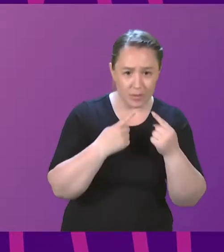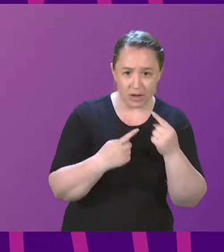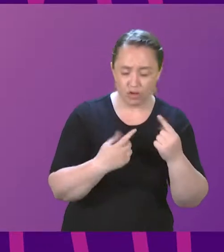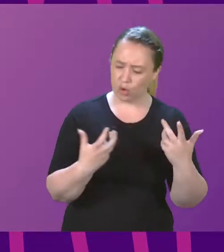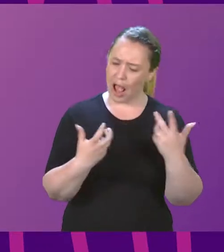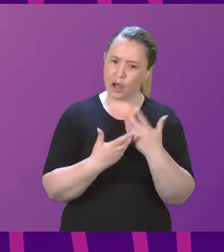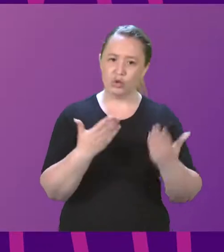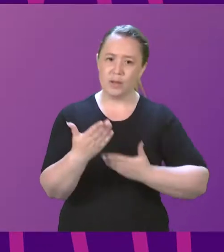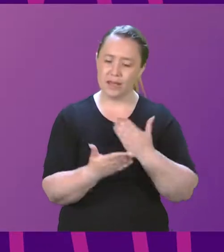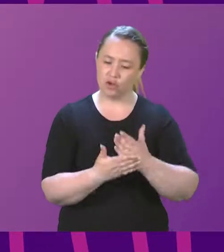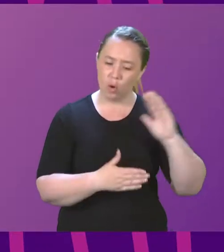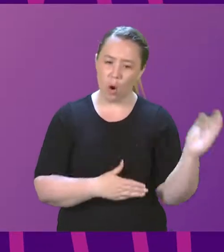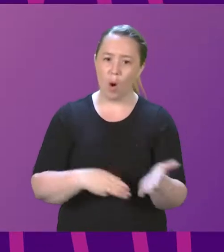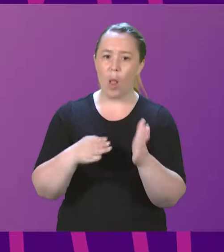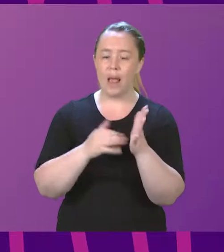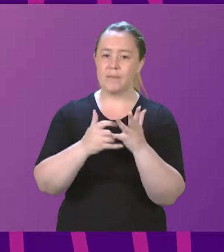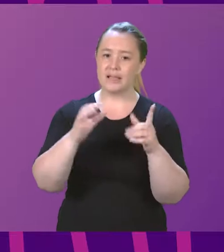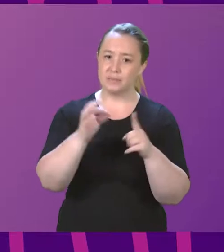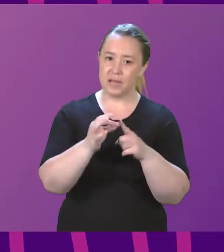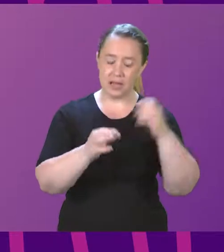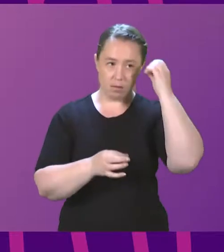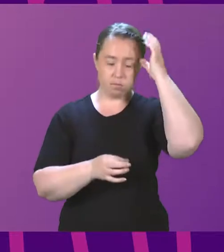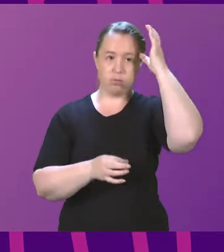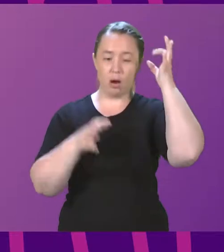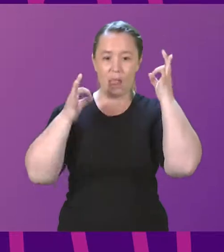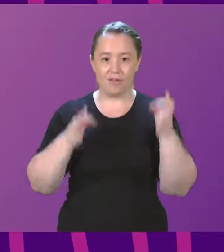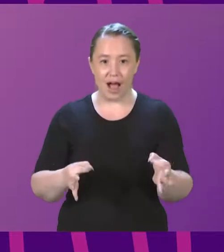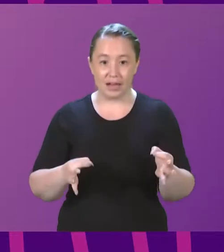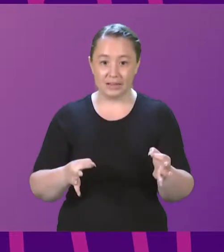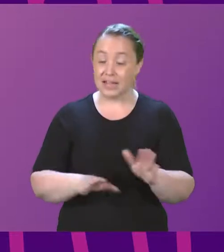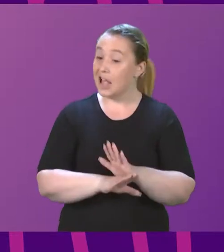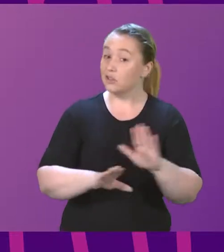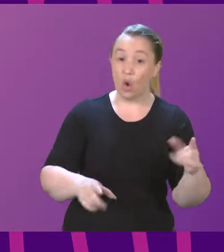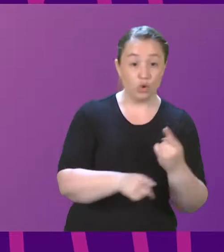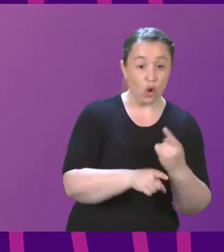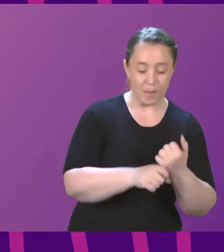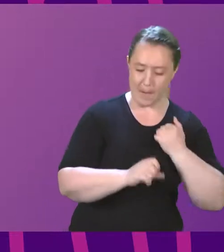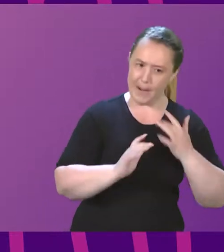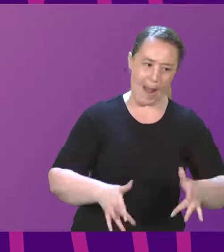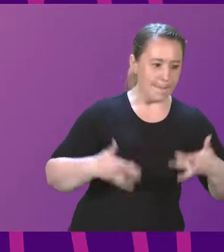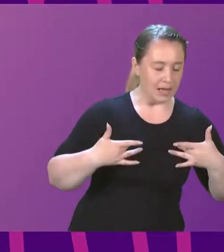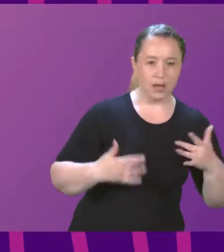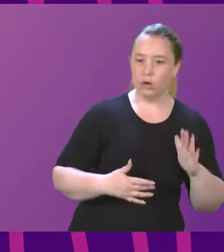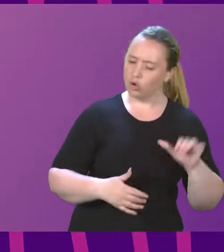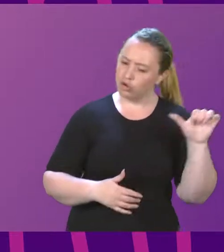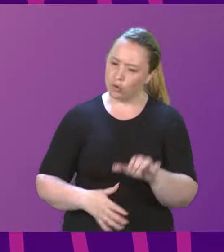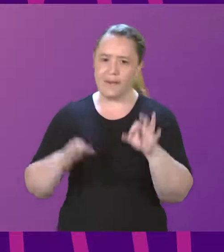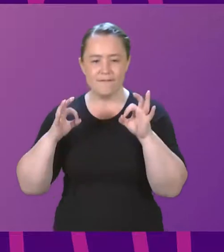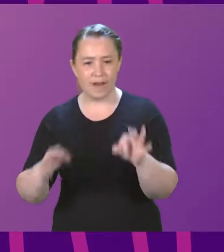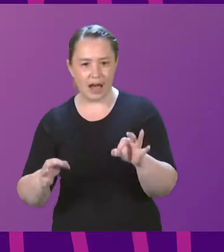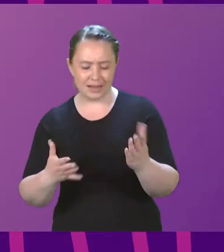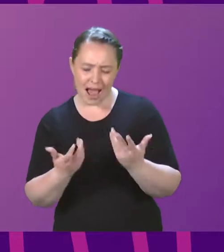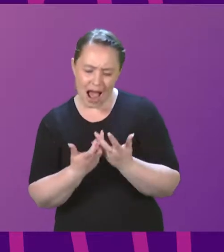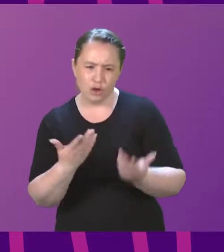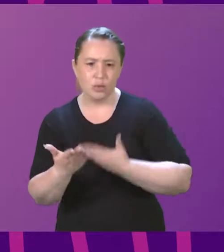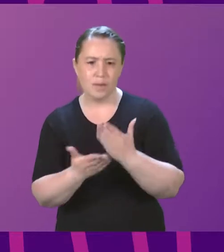that all MSPs have the facts in front of them? It is not about our views. It is about the facts. And what will the SNP do to ensure that Mr